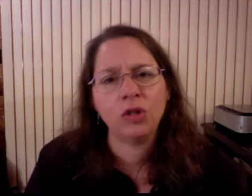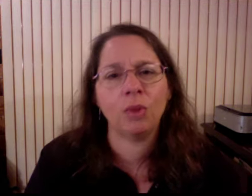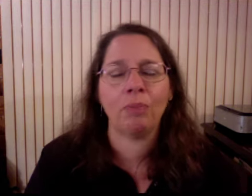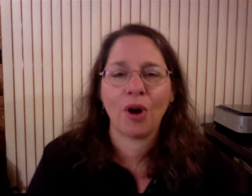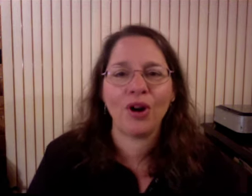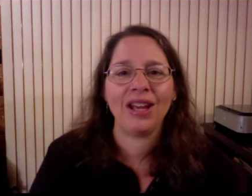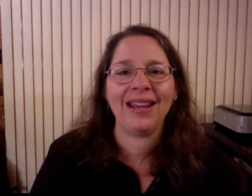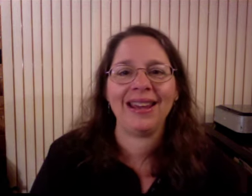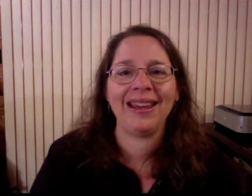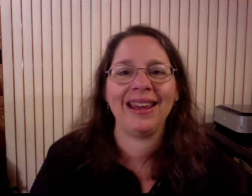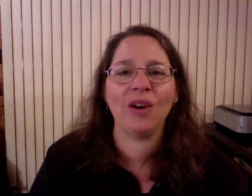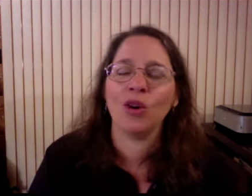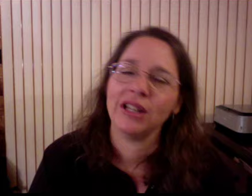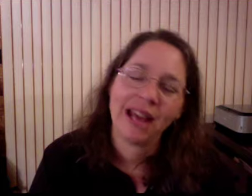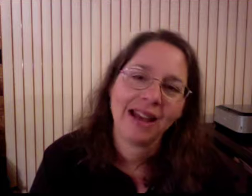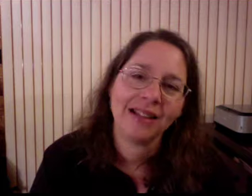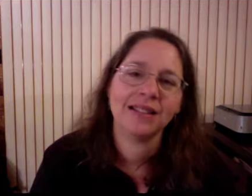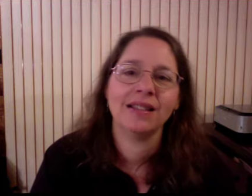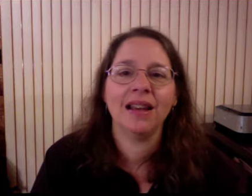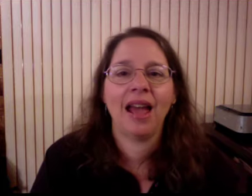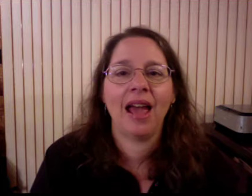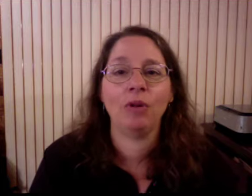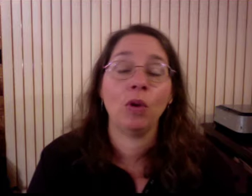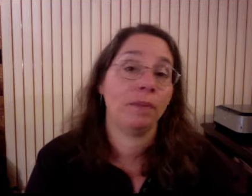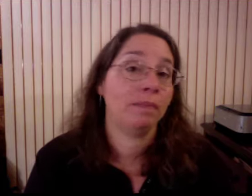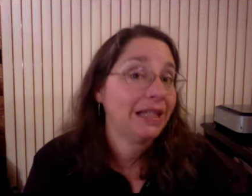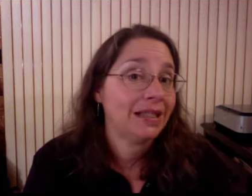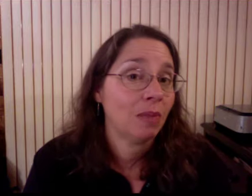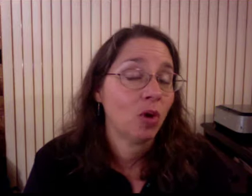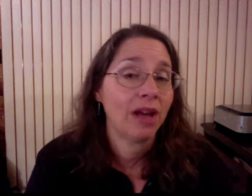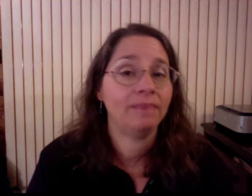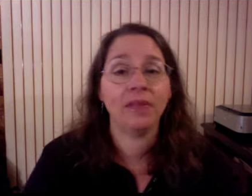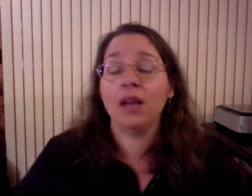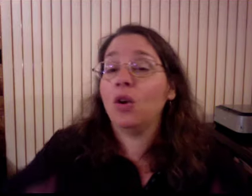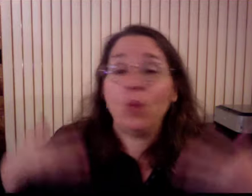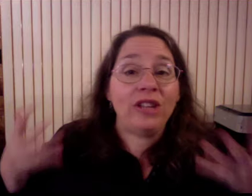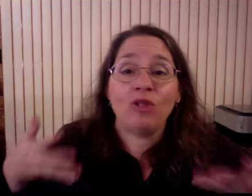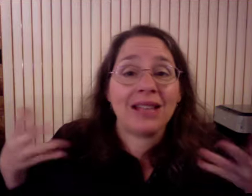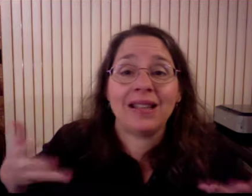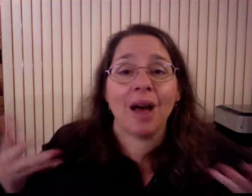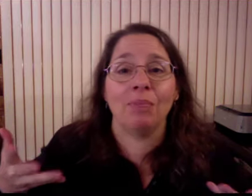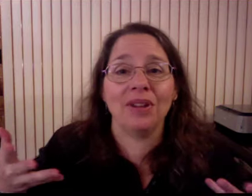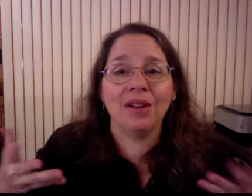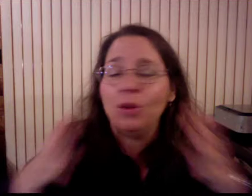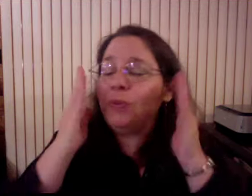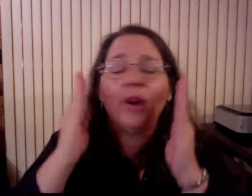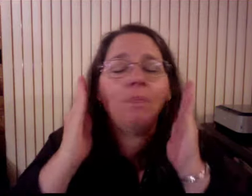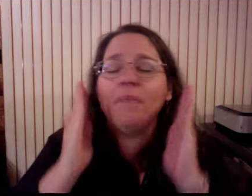a party or a dance and we want to meet someone, we dress up, we put on